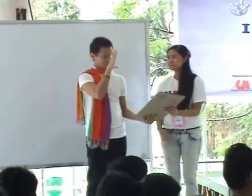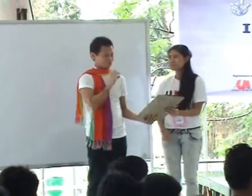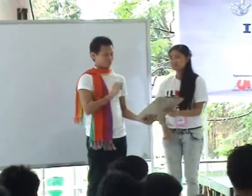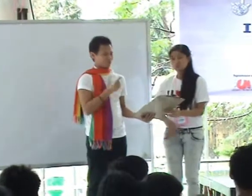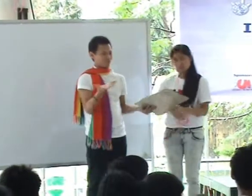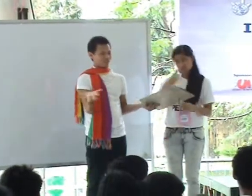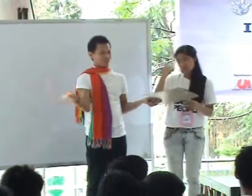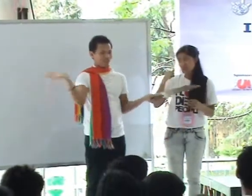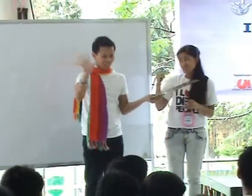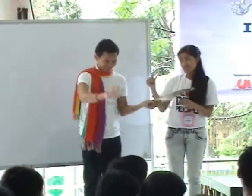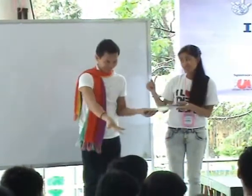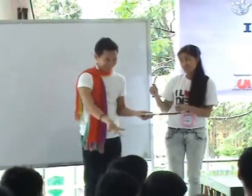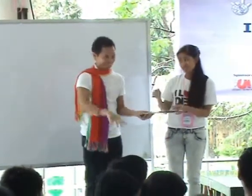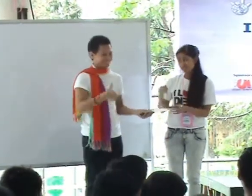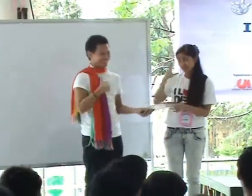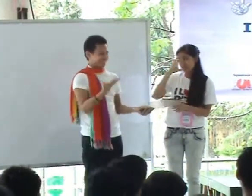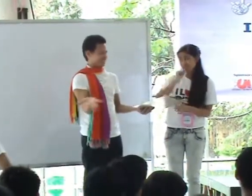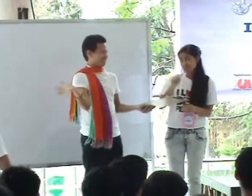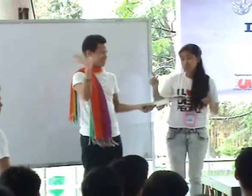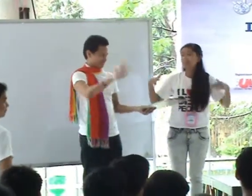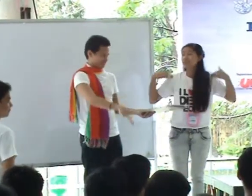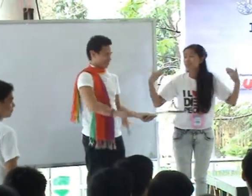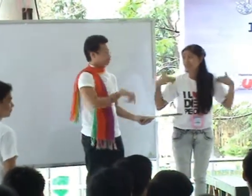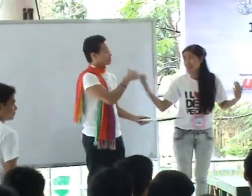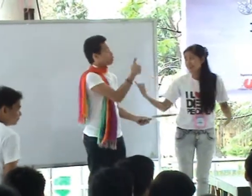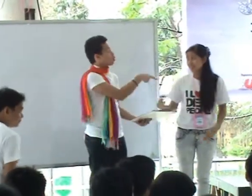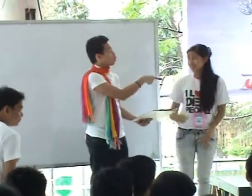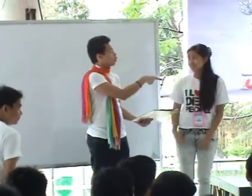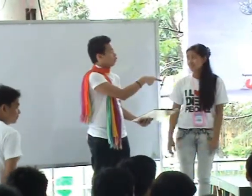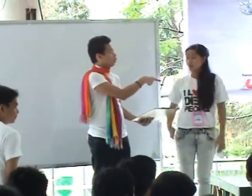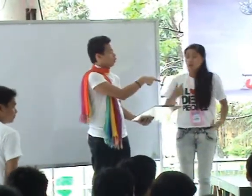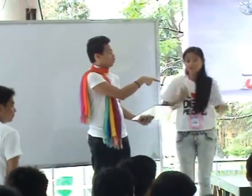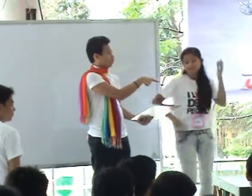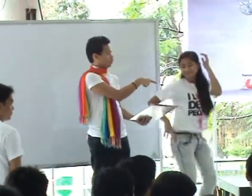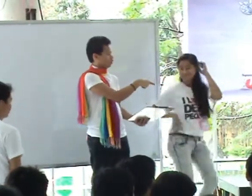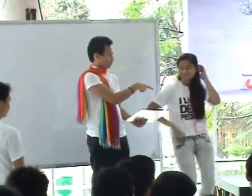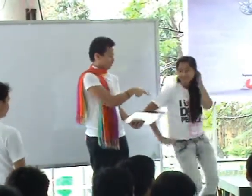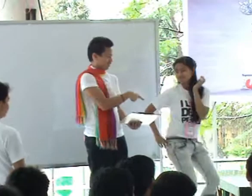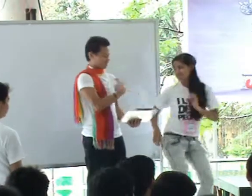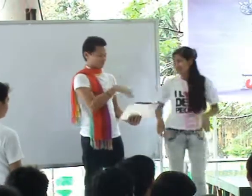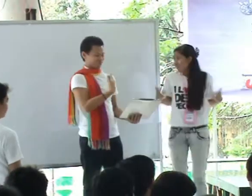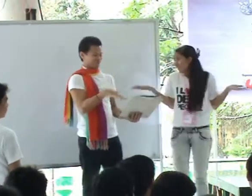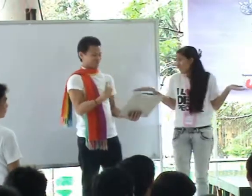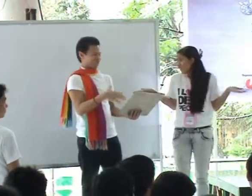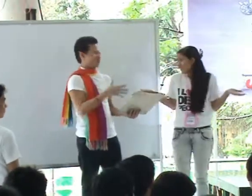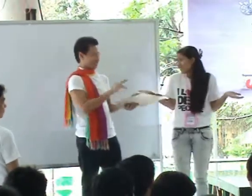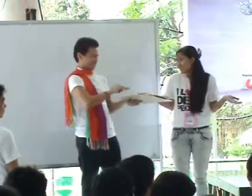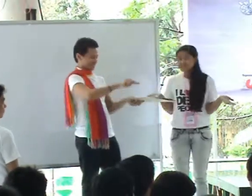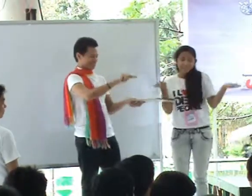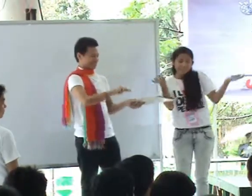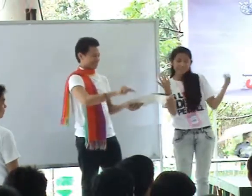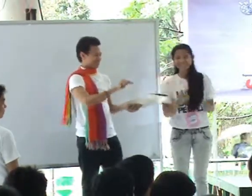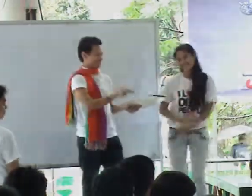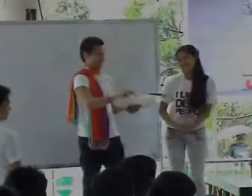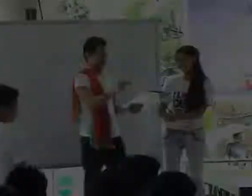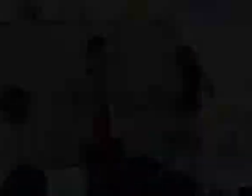hindi, matanda na ako. Ayoko nang sumayaw, no? Hindi, magbata ka pa. Oo, oh, ayan, tinumpayo mo yan. Ay, ang ganda niyo.